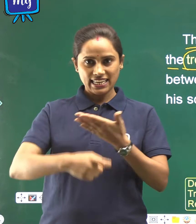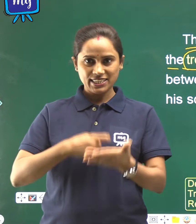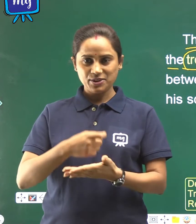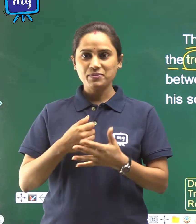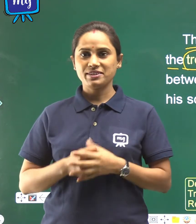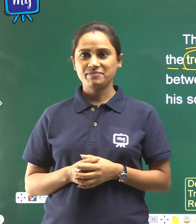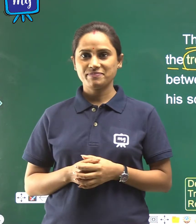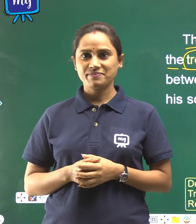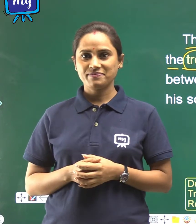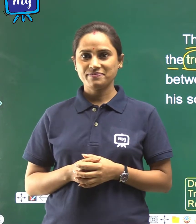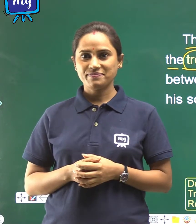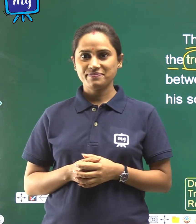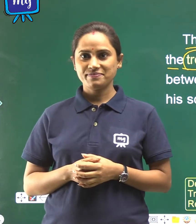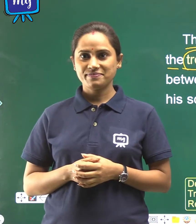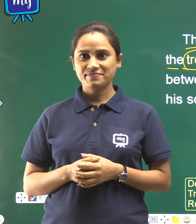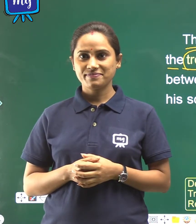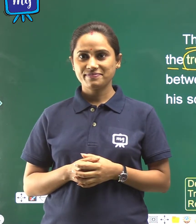relationship